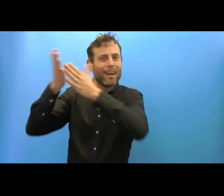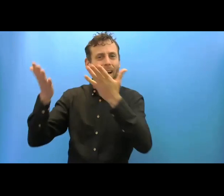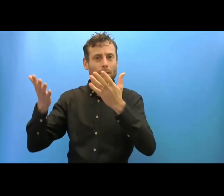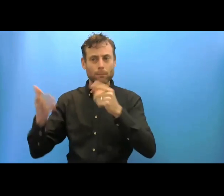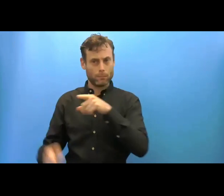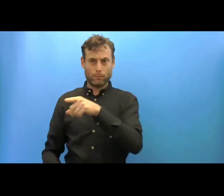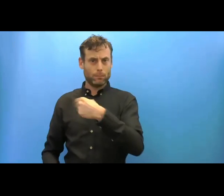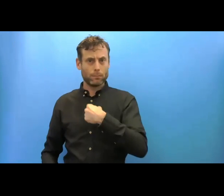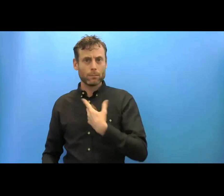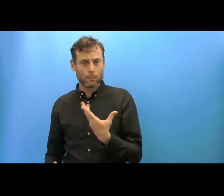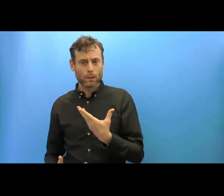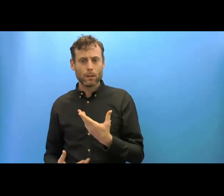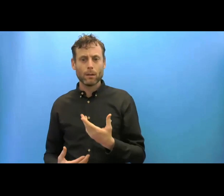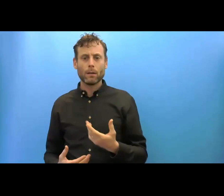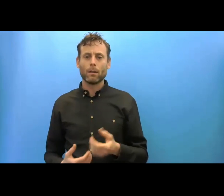place,